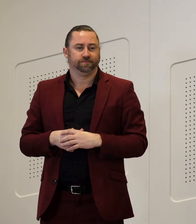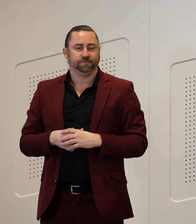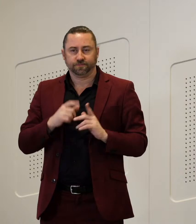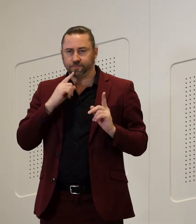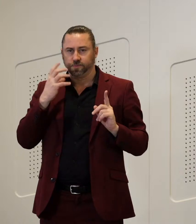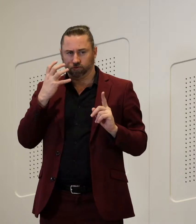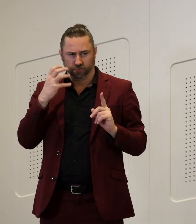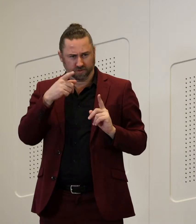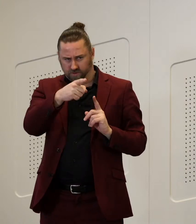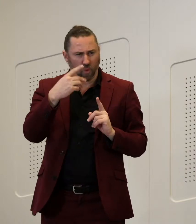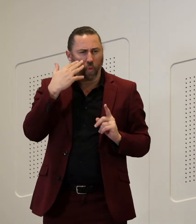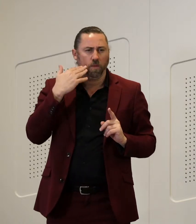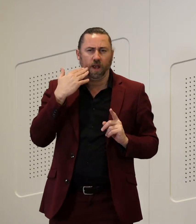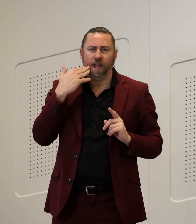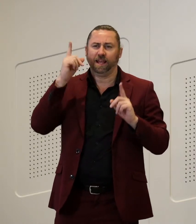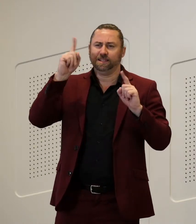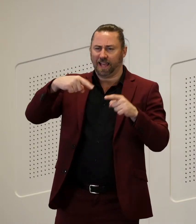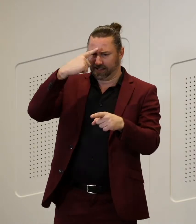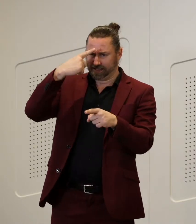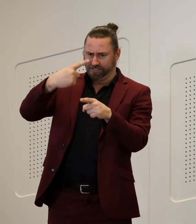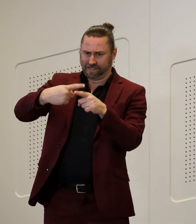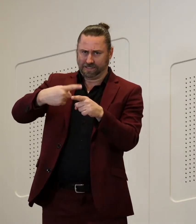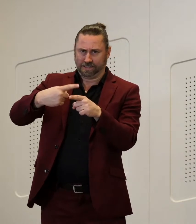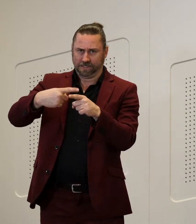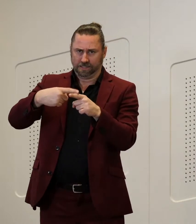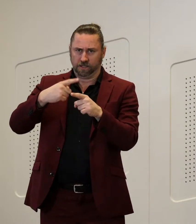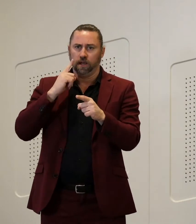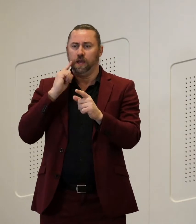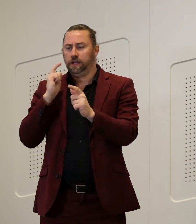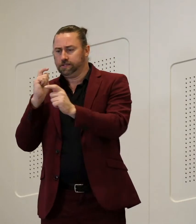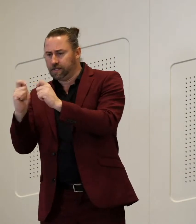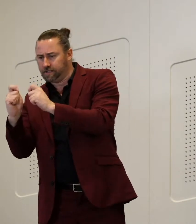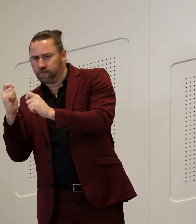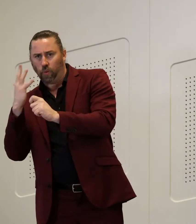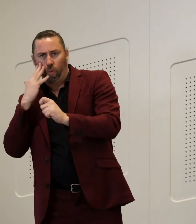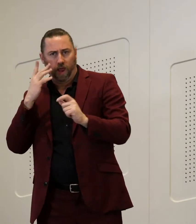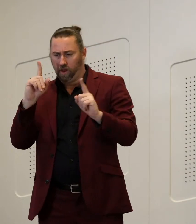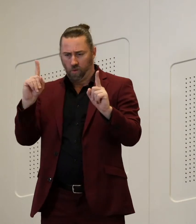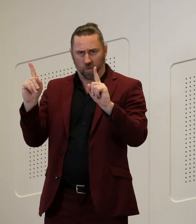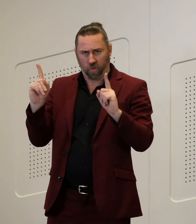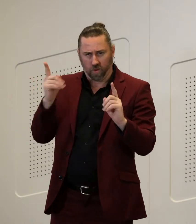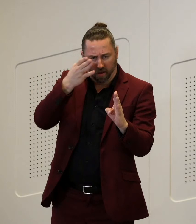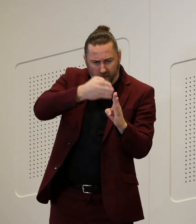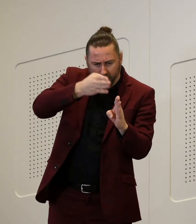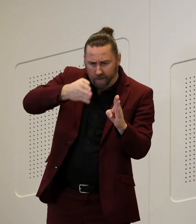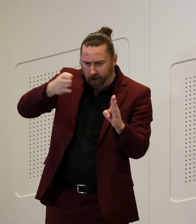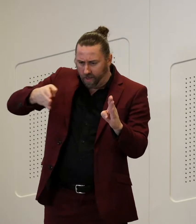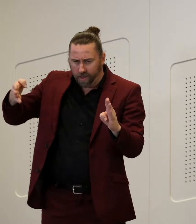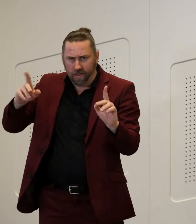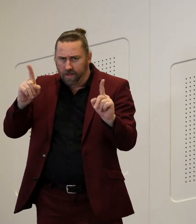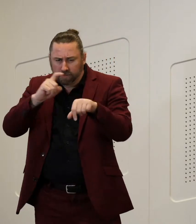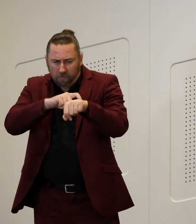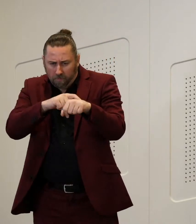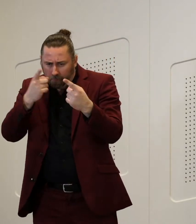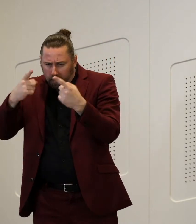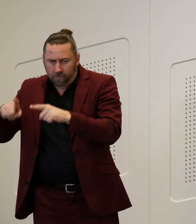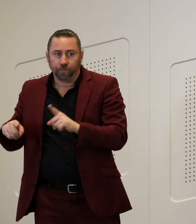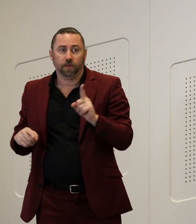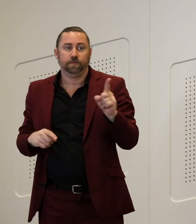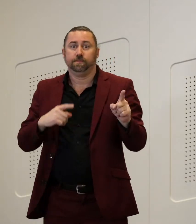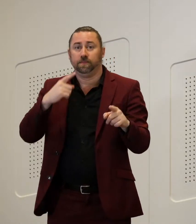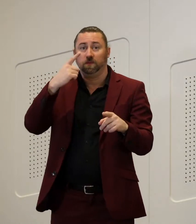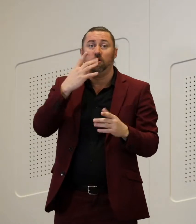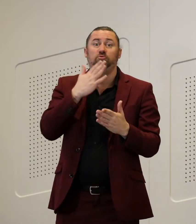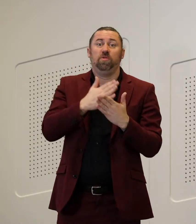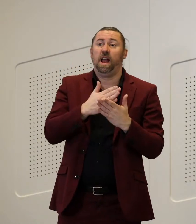Sorry, when did she start showing symptoms? When was she tested? And when did it come back positive? So she started showing symptoms